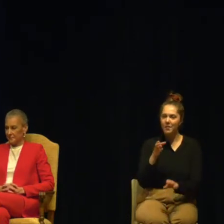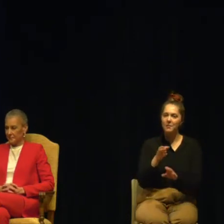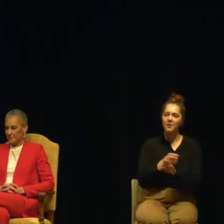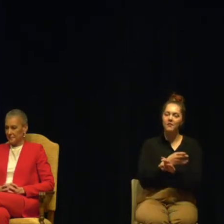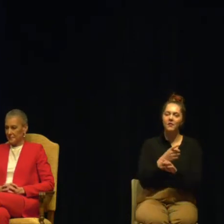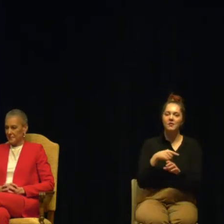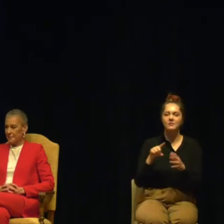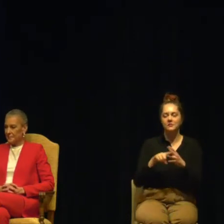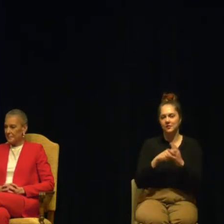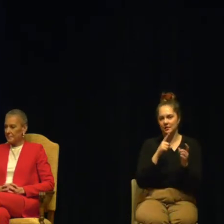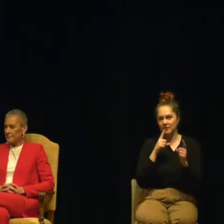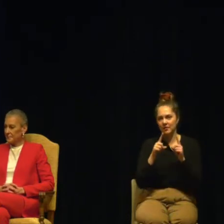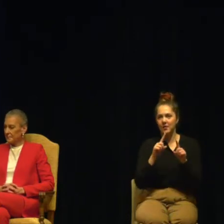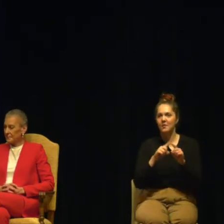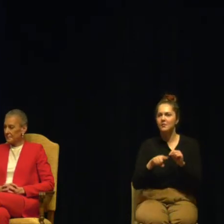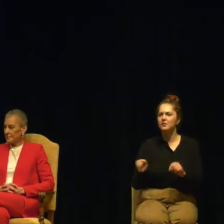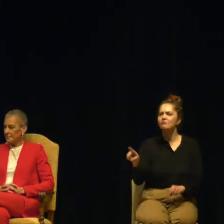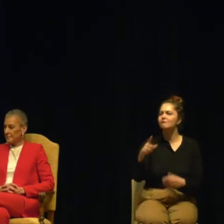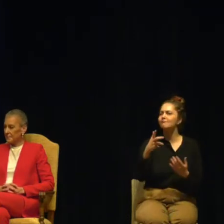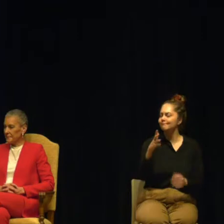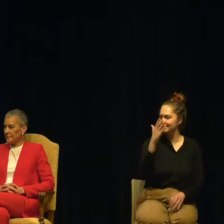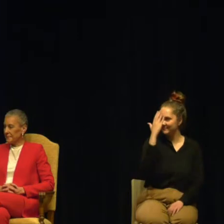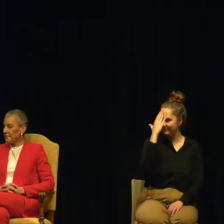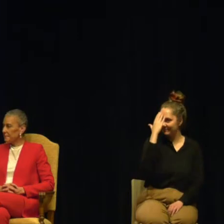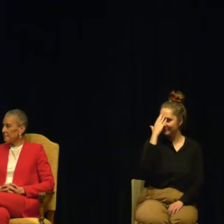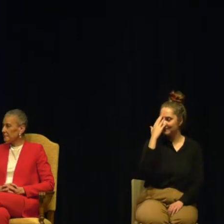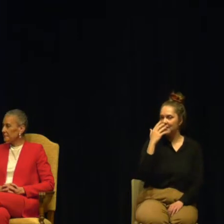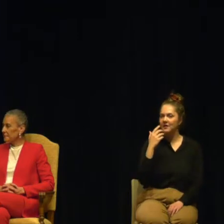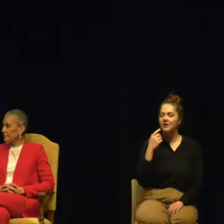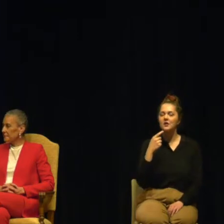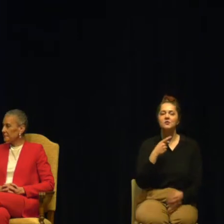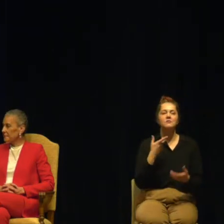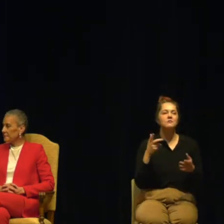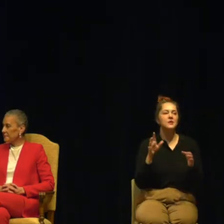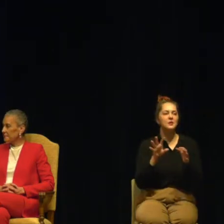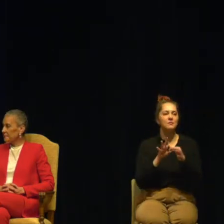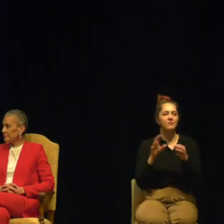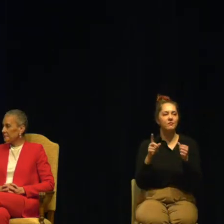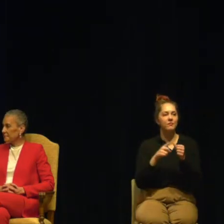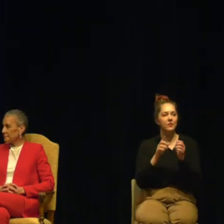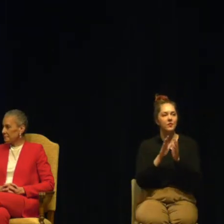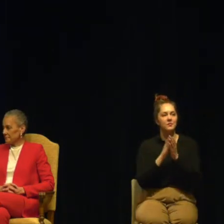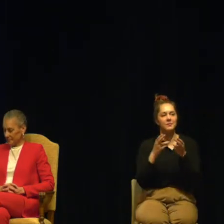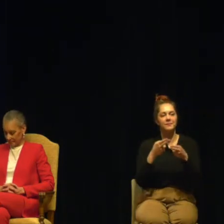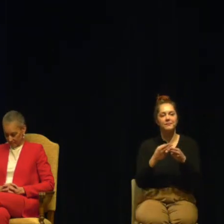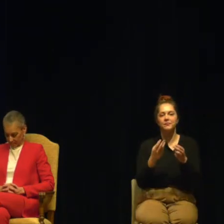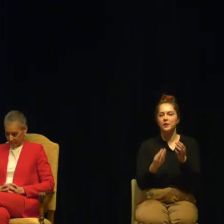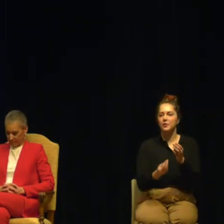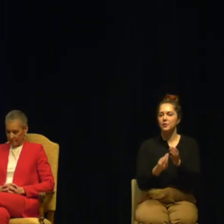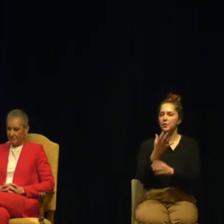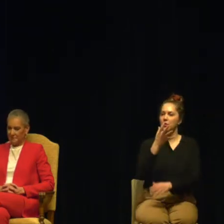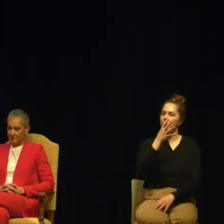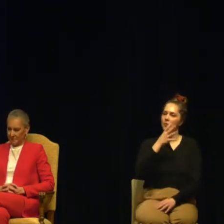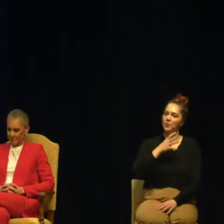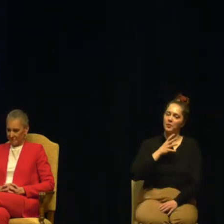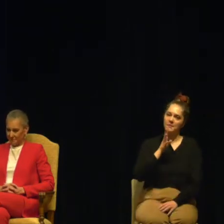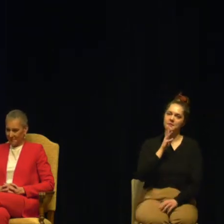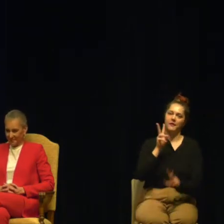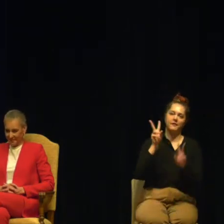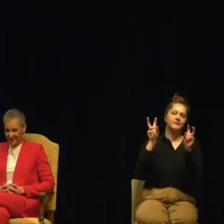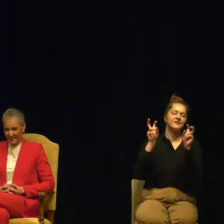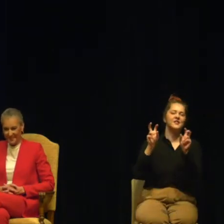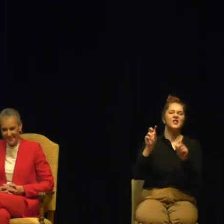conversation. But as you all know, she has released her first book, Grown Woman Talk, just 2 days ago.